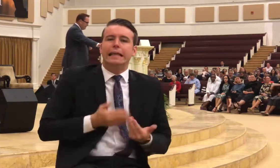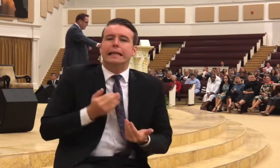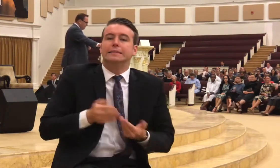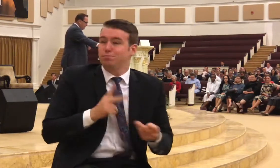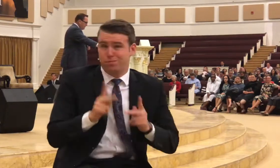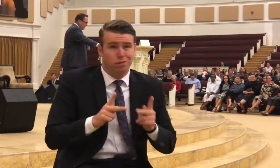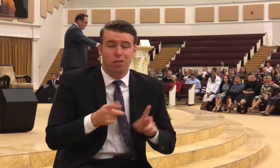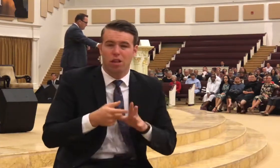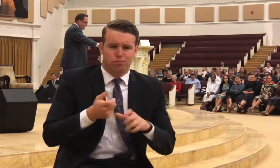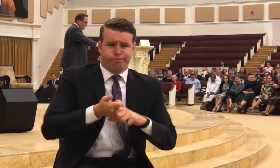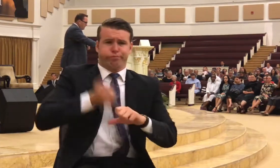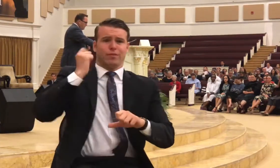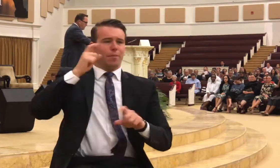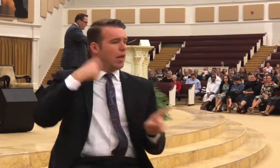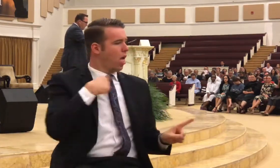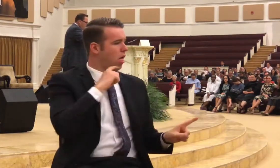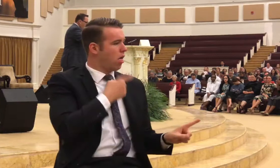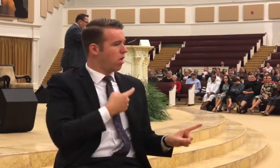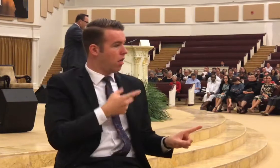did.